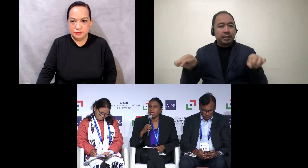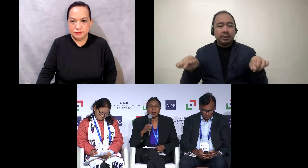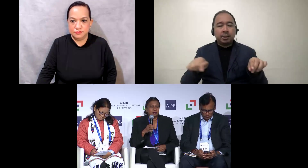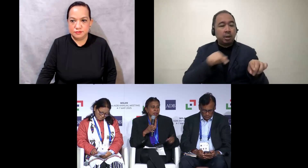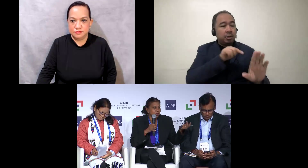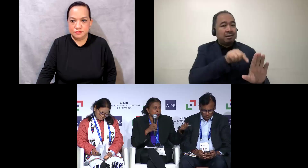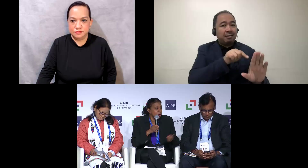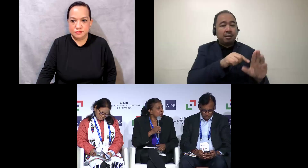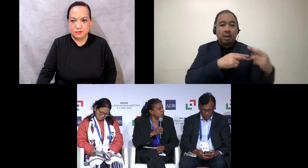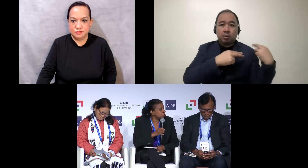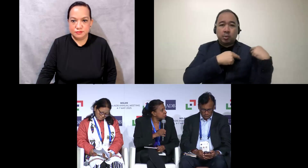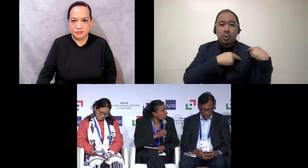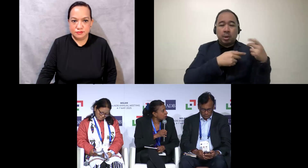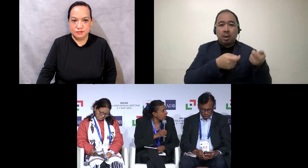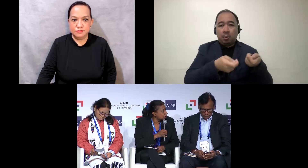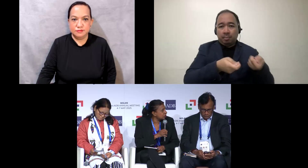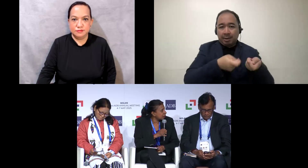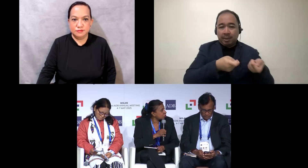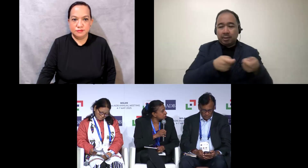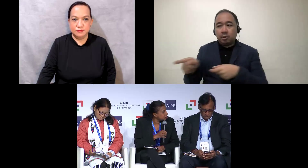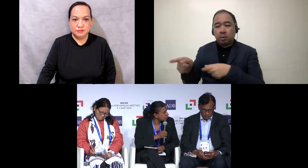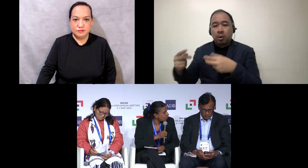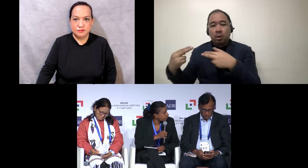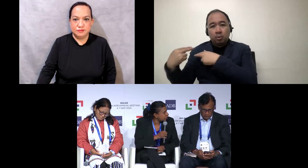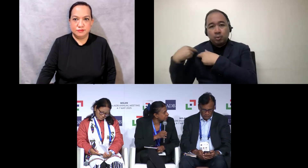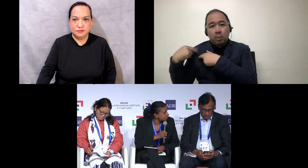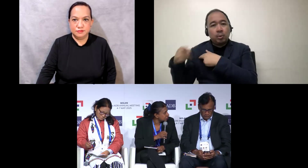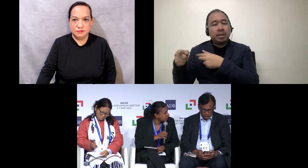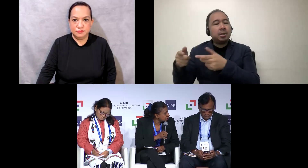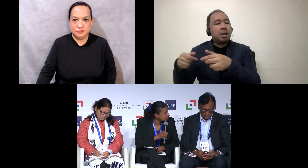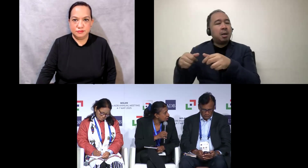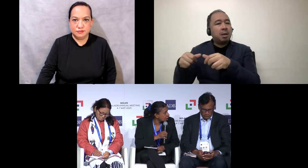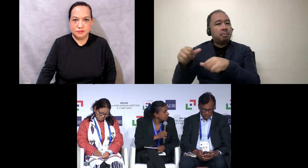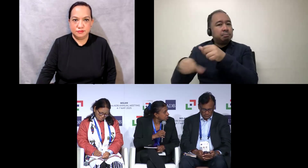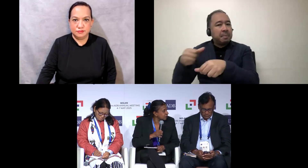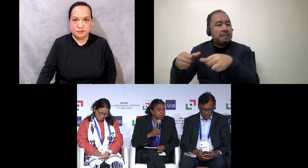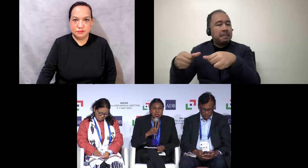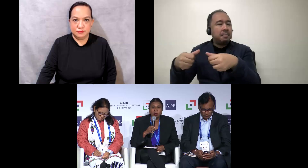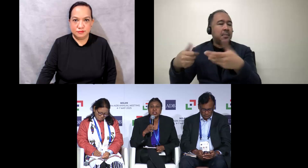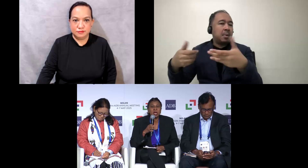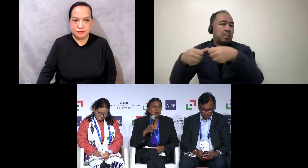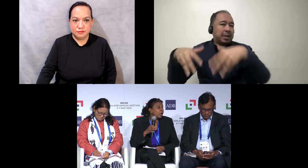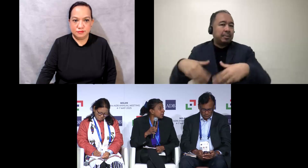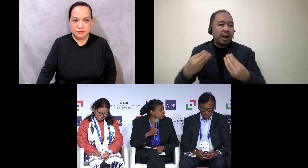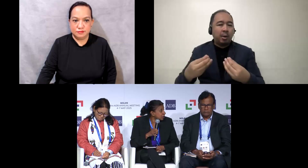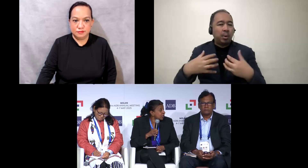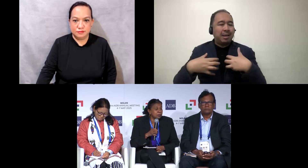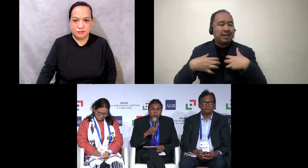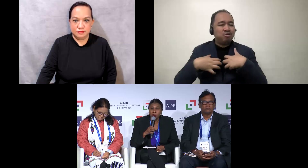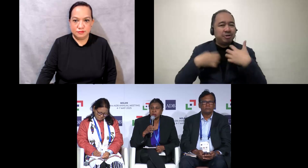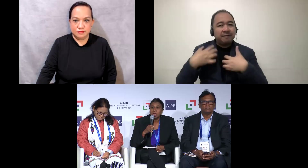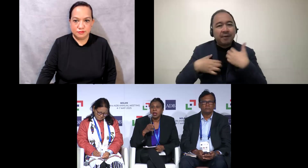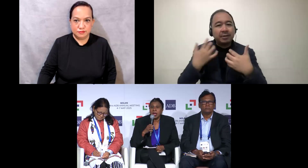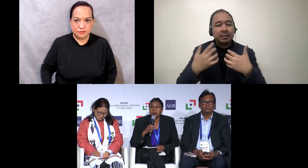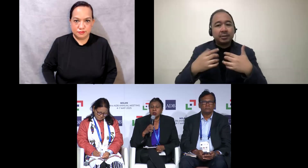mechanism. And I think, Llewellyn, you spoke about the ecosystem of grievance redress services and all, which I think are